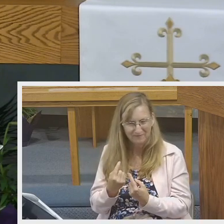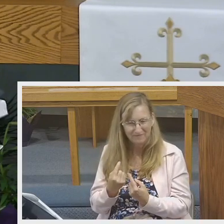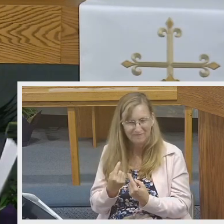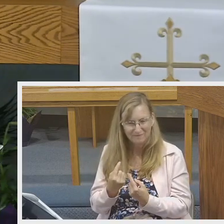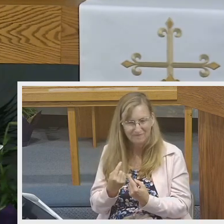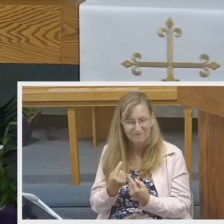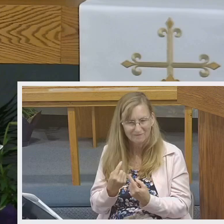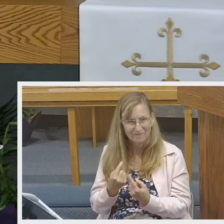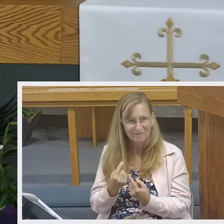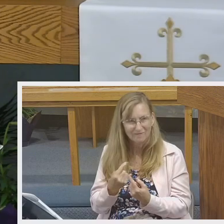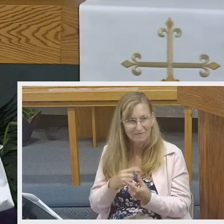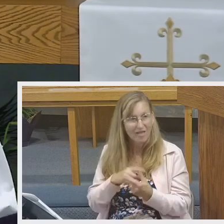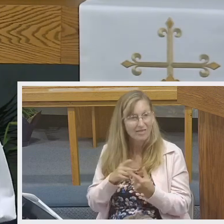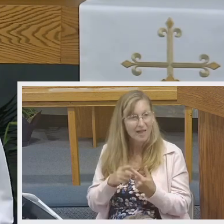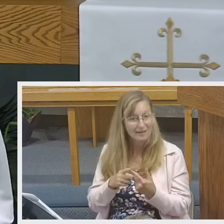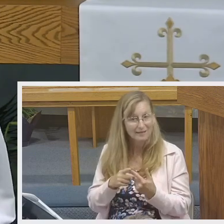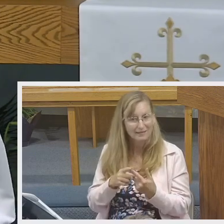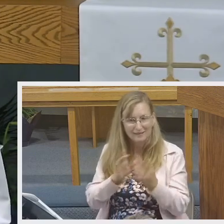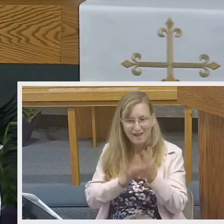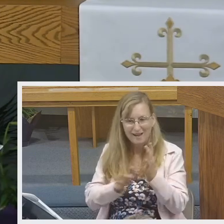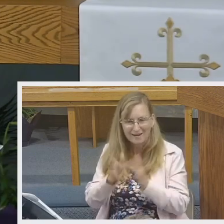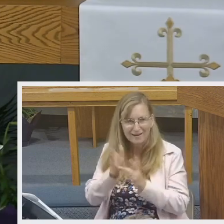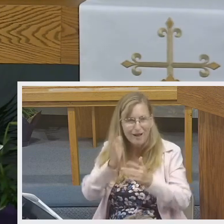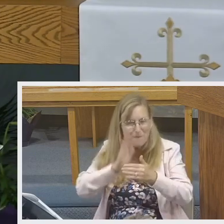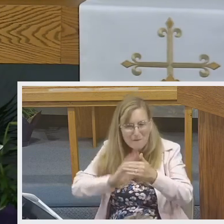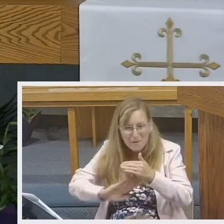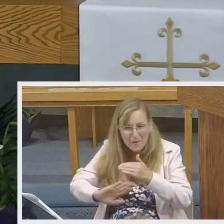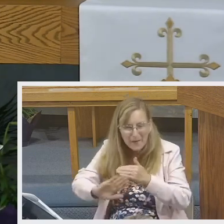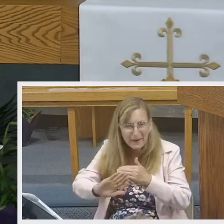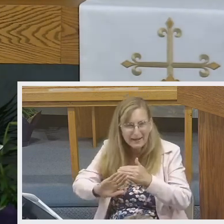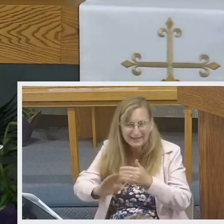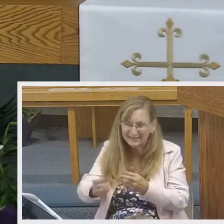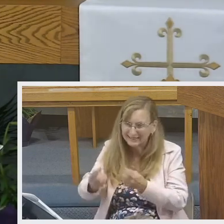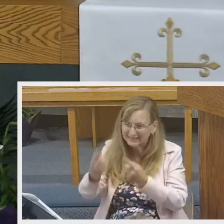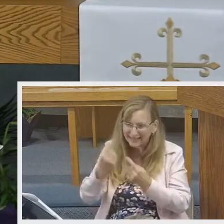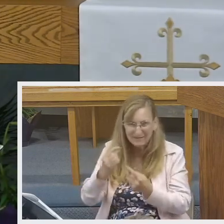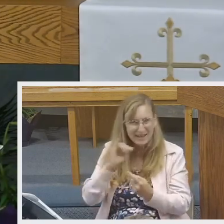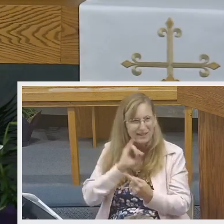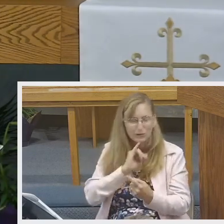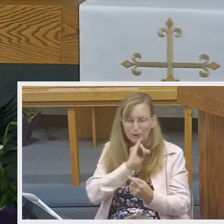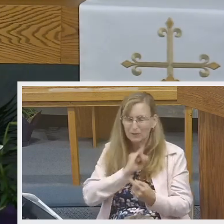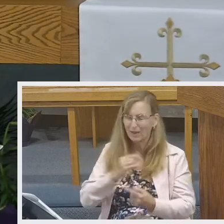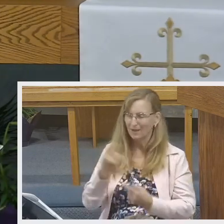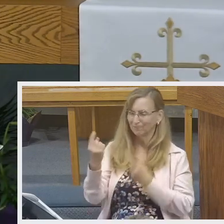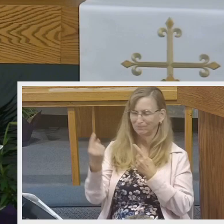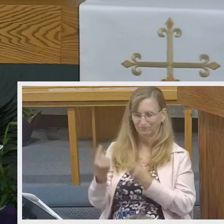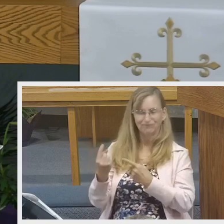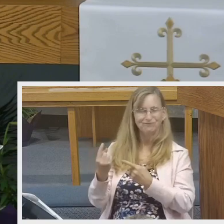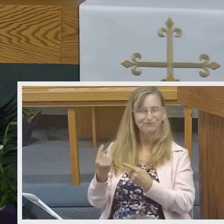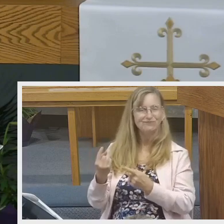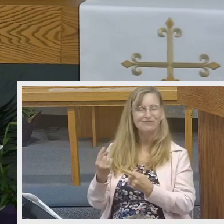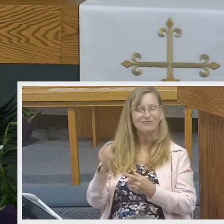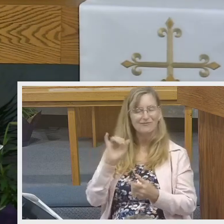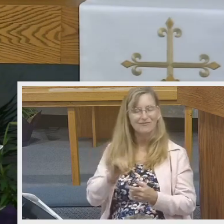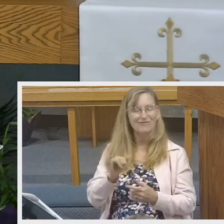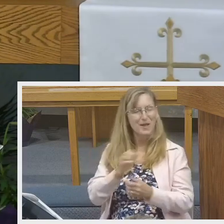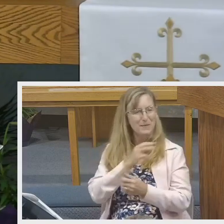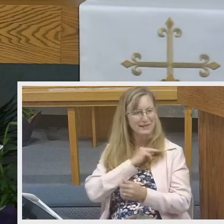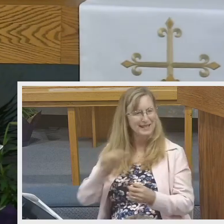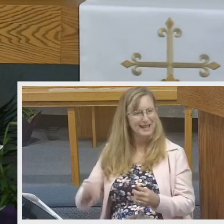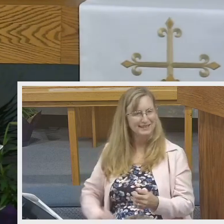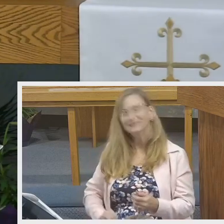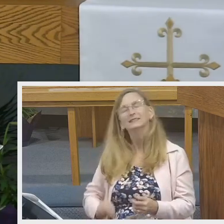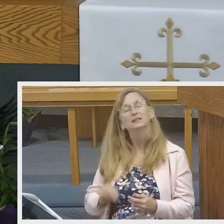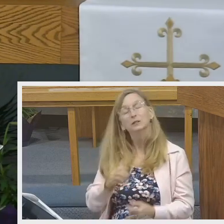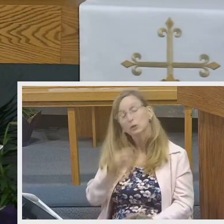And then Jesus is born. Comes into Israel and he says, I'm that Messiah. The